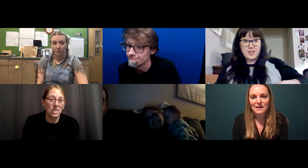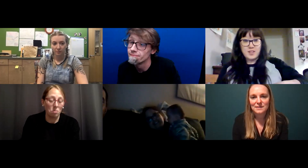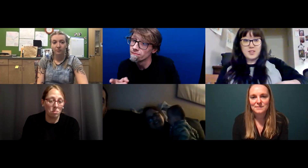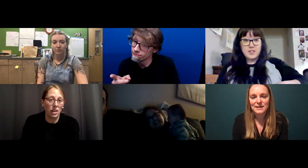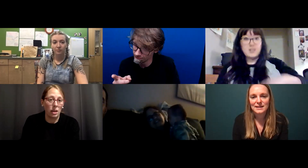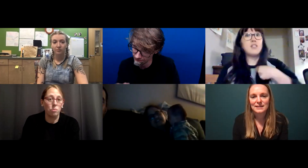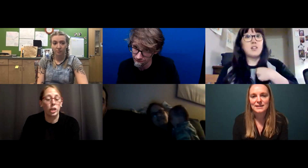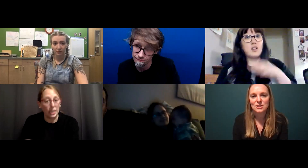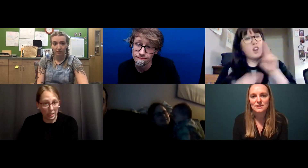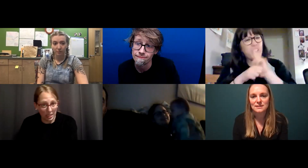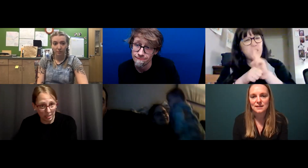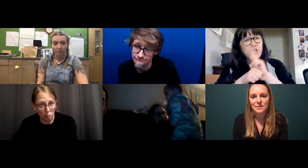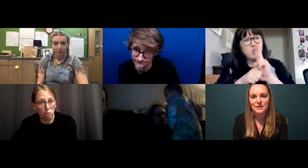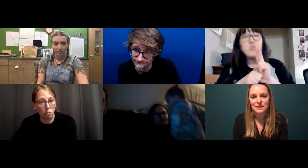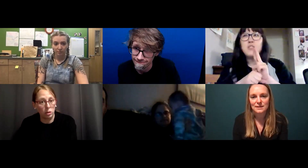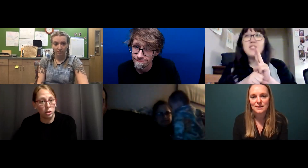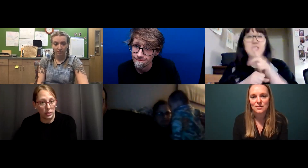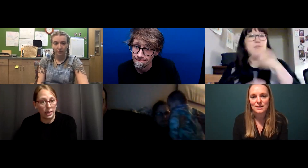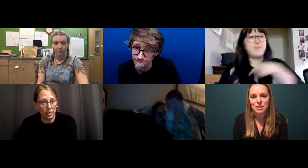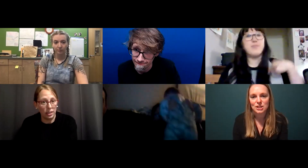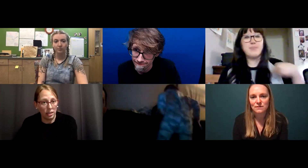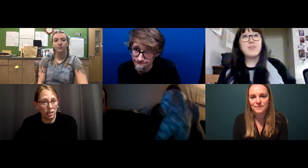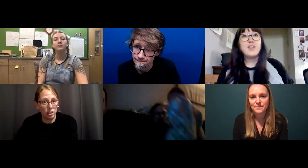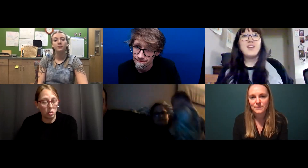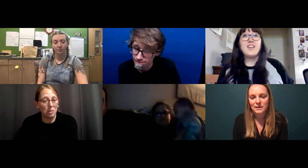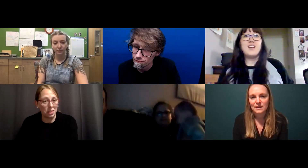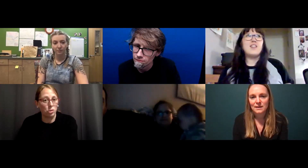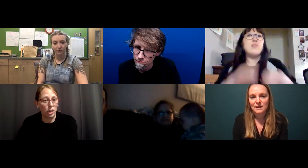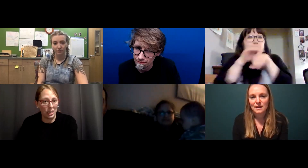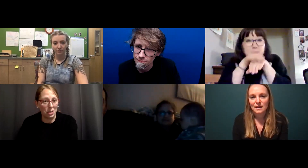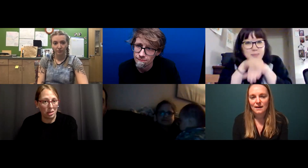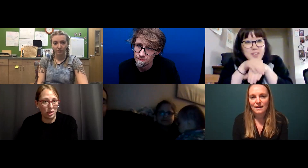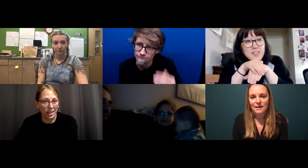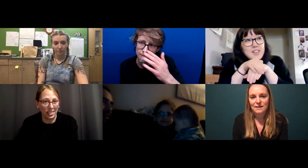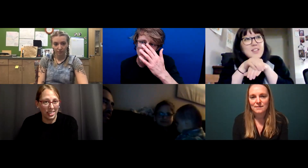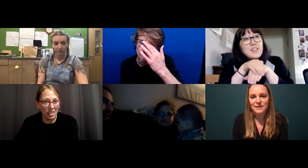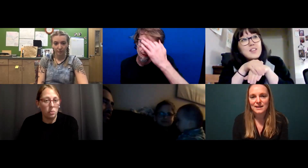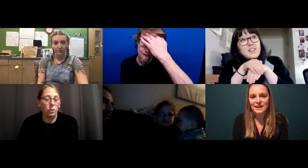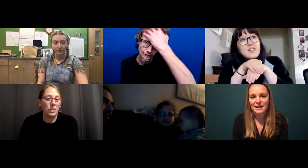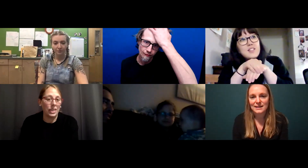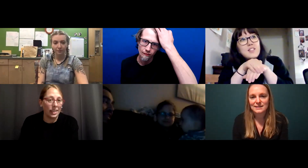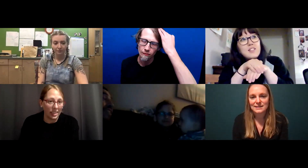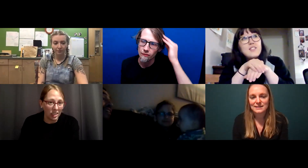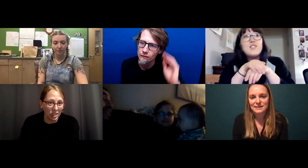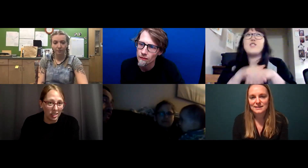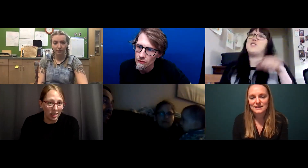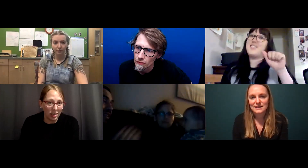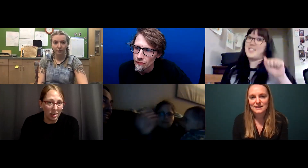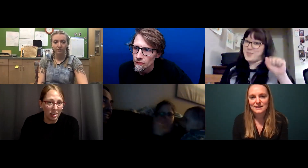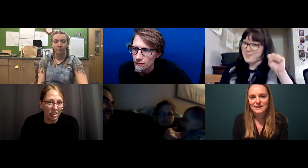learn some Chinese, which is what we're using. So we use some Chinese with my child. We use